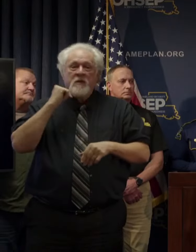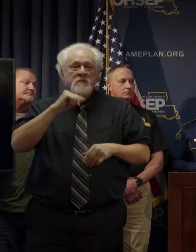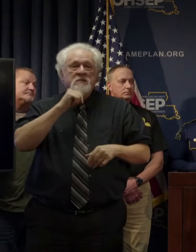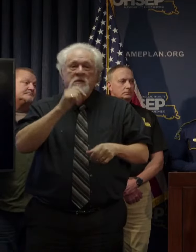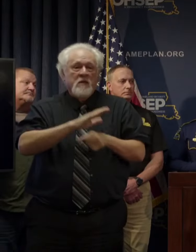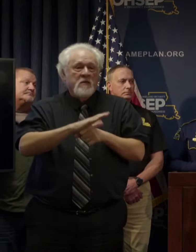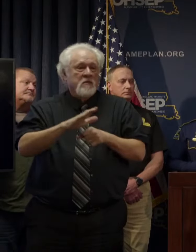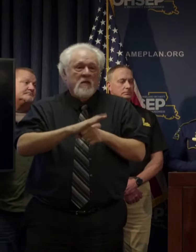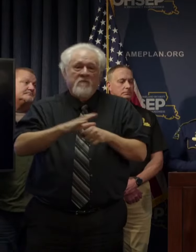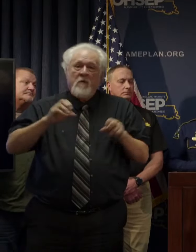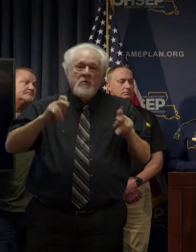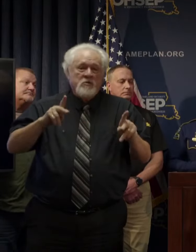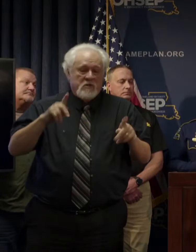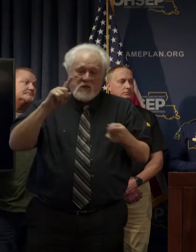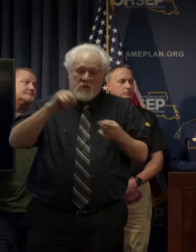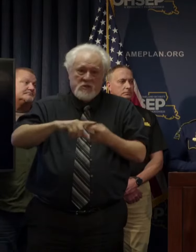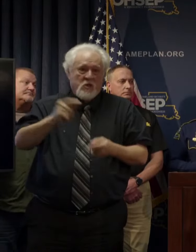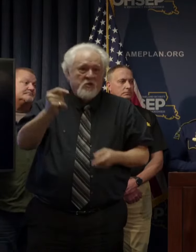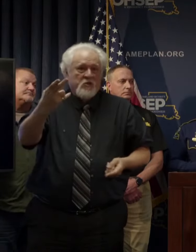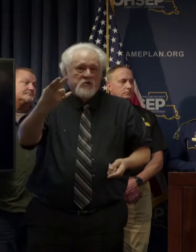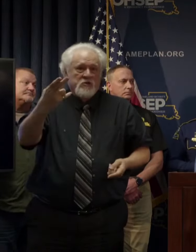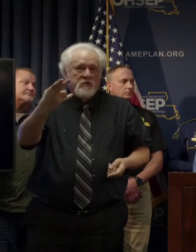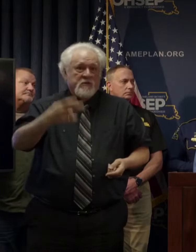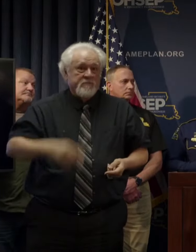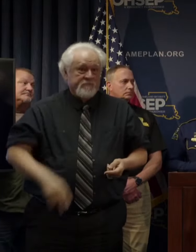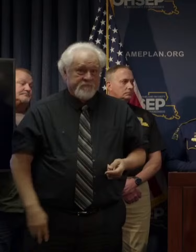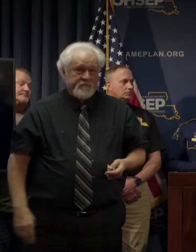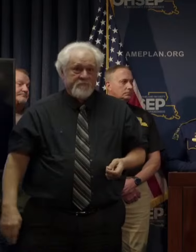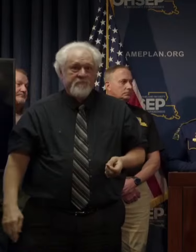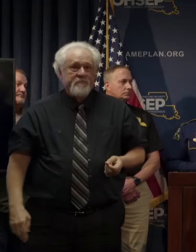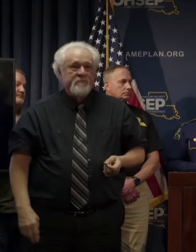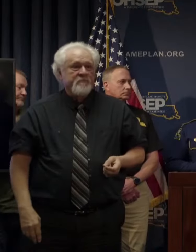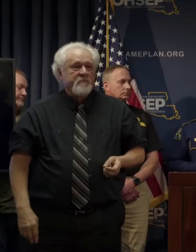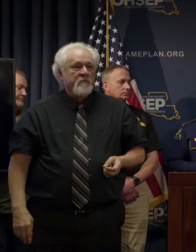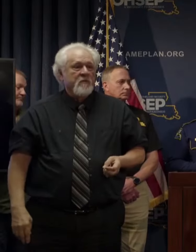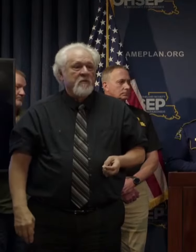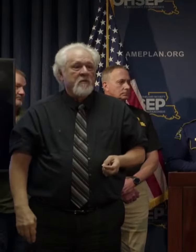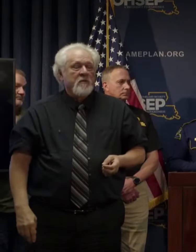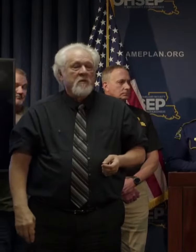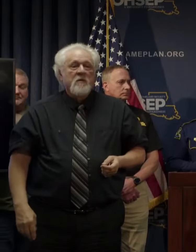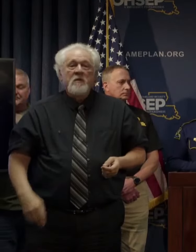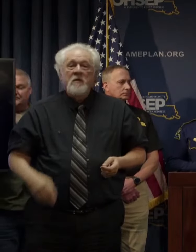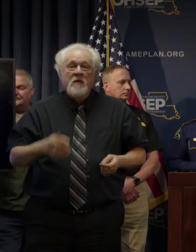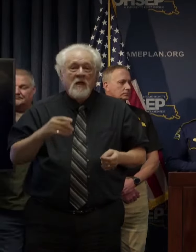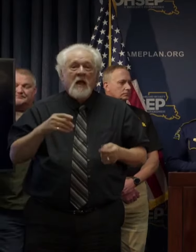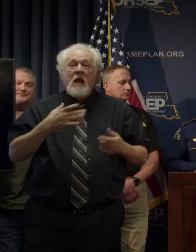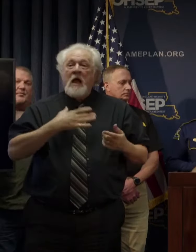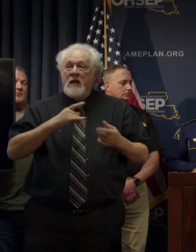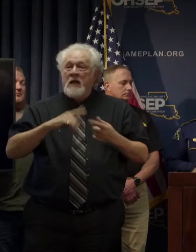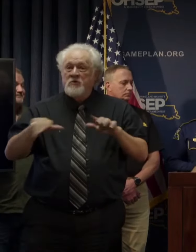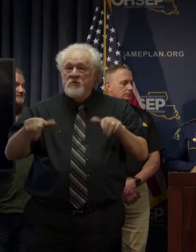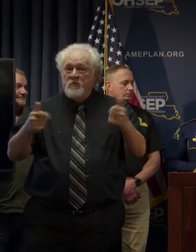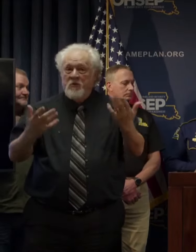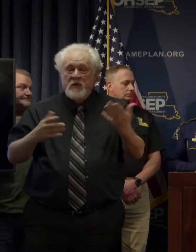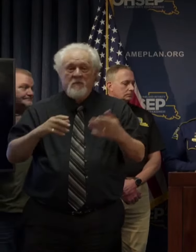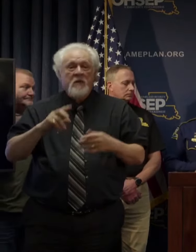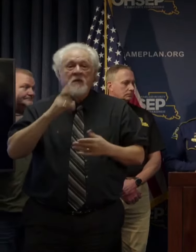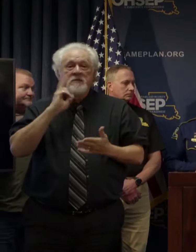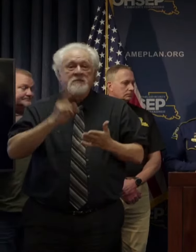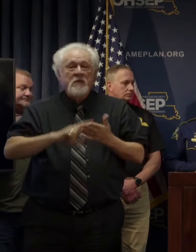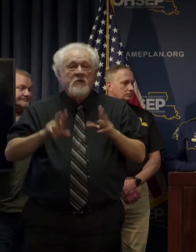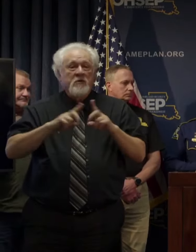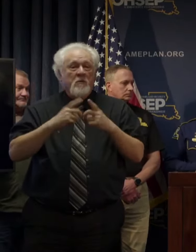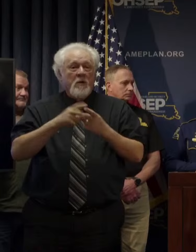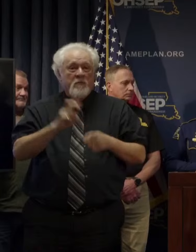another opportunity until Thursday. Thank you, Governor. Okay. Thank you, Jay. I'd like to bring up the Secretary of Department